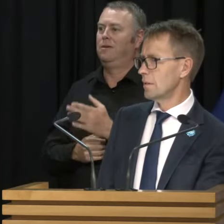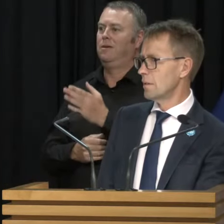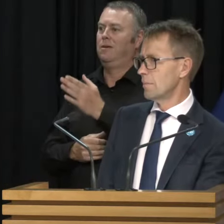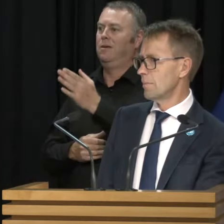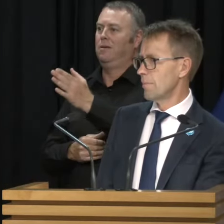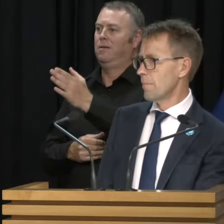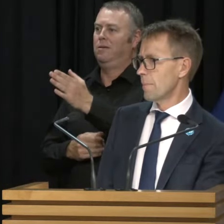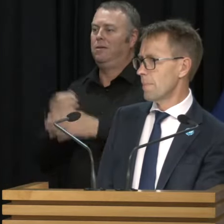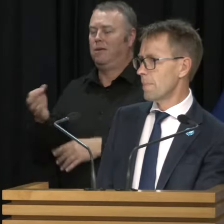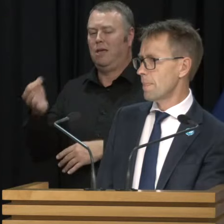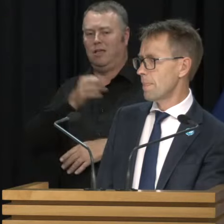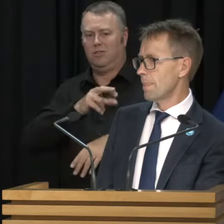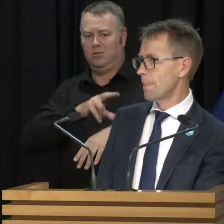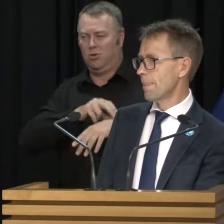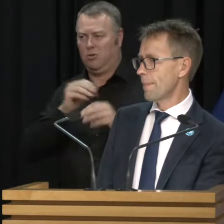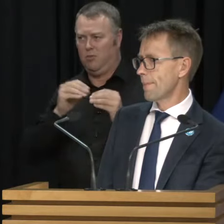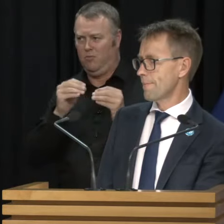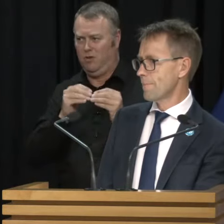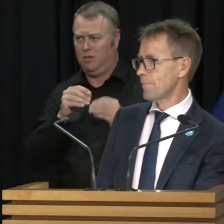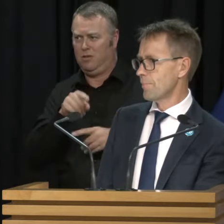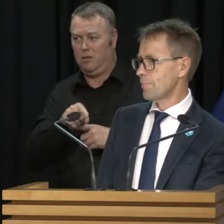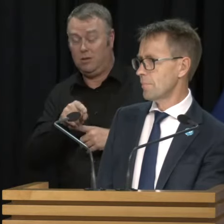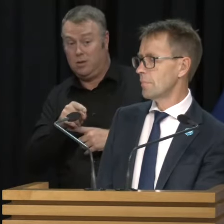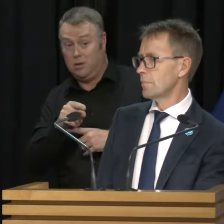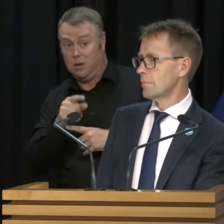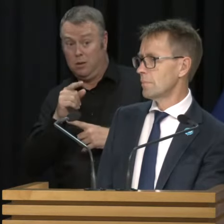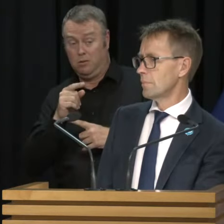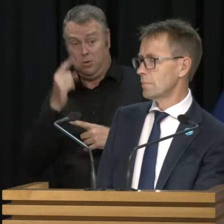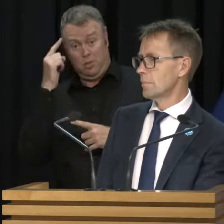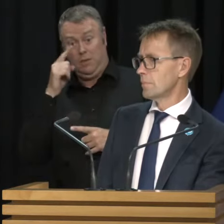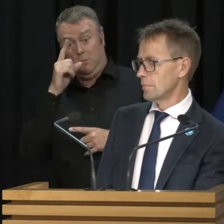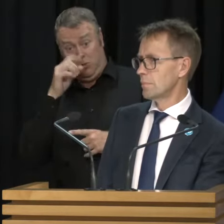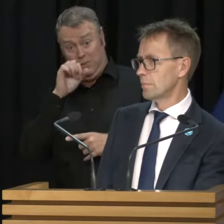actually a likelihood that particles can be